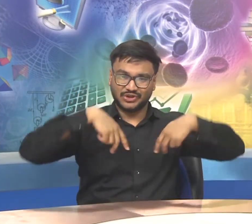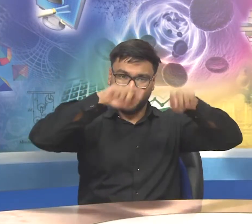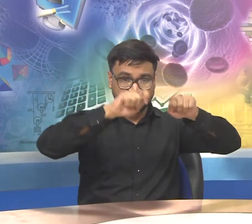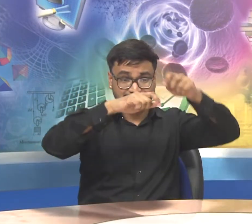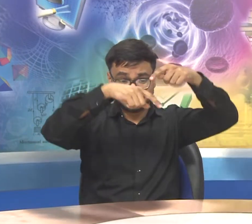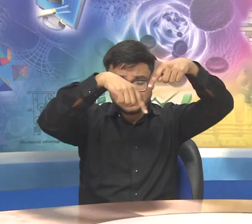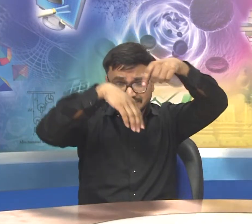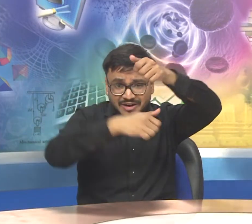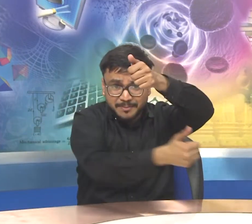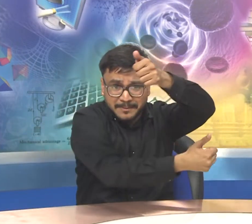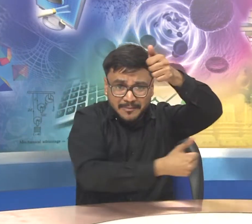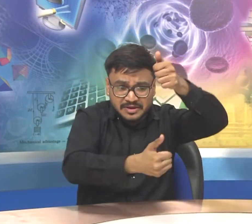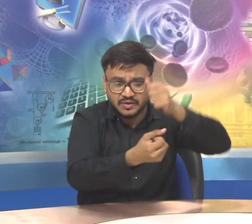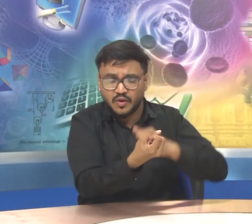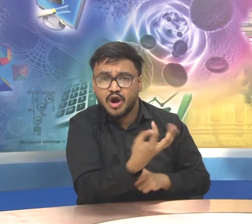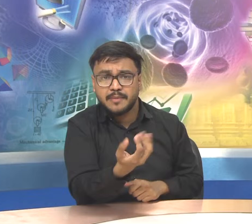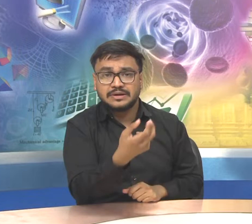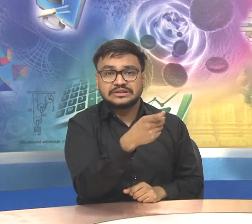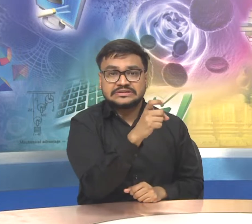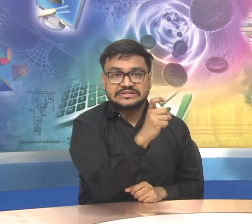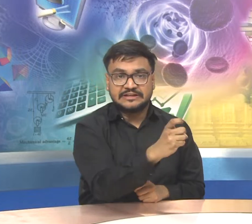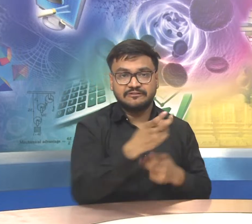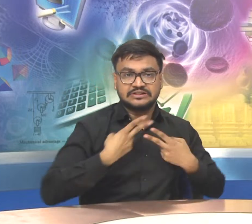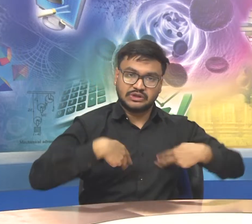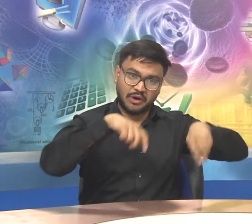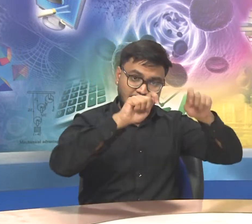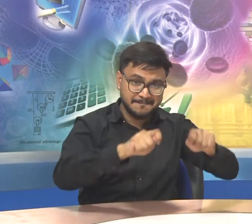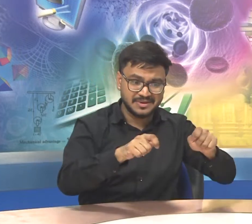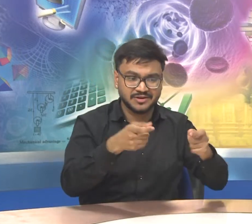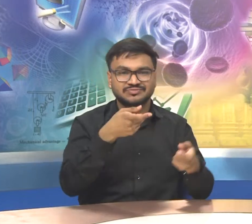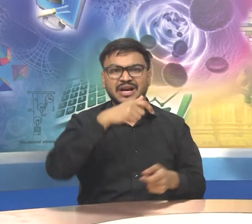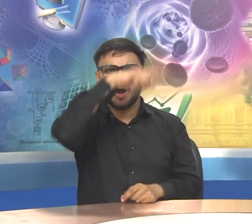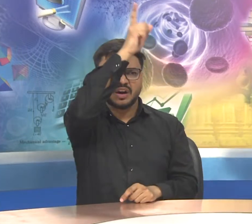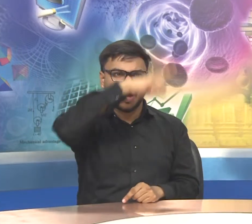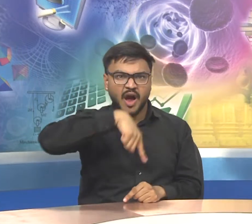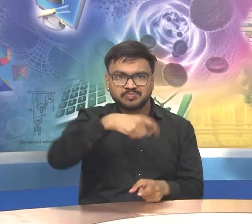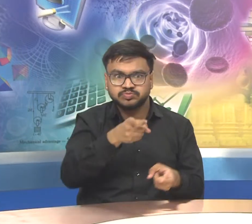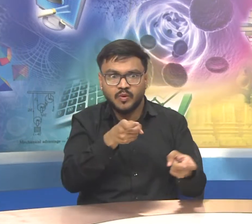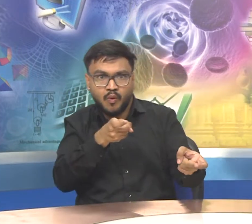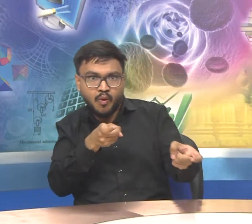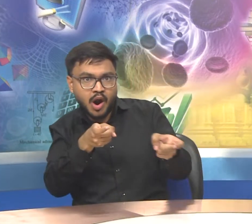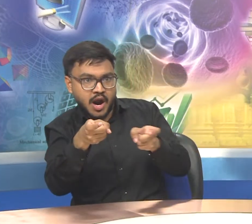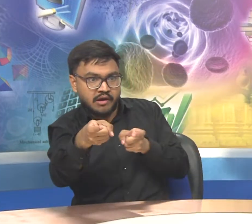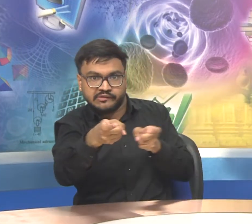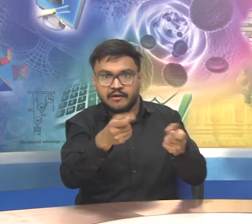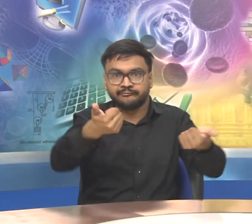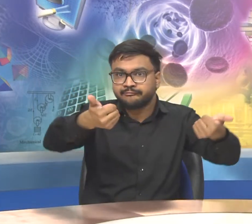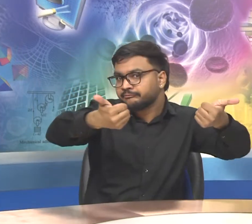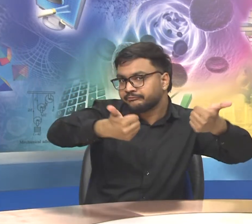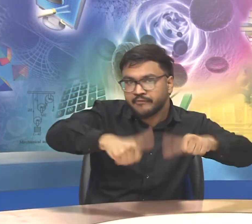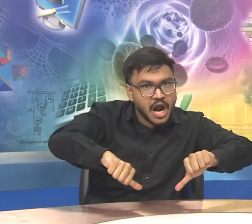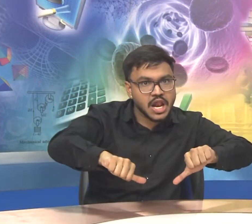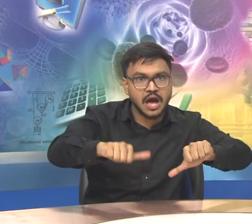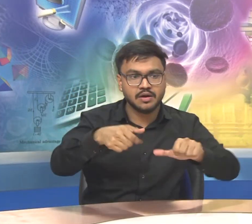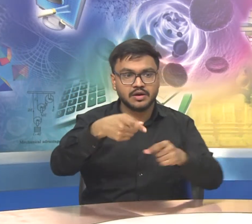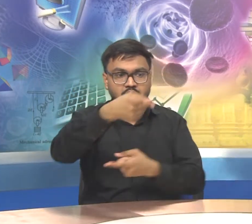In Supreme Court, beside the Chief Justice, there were only 7